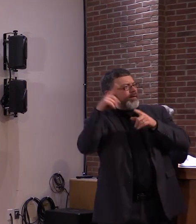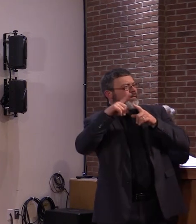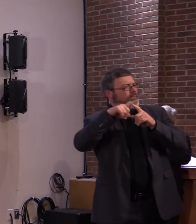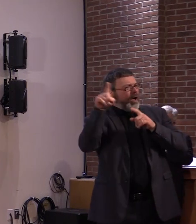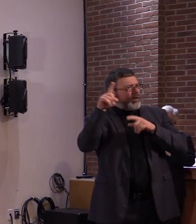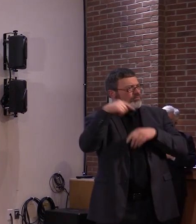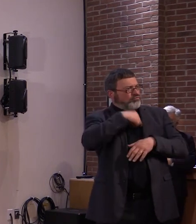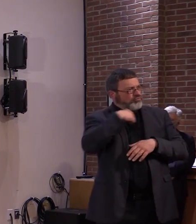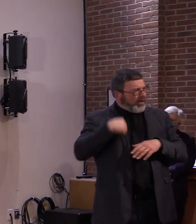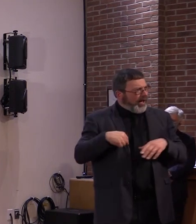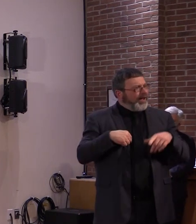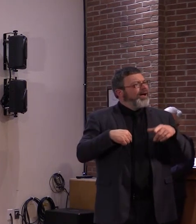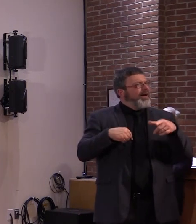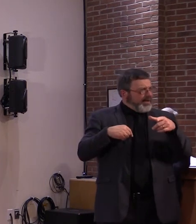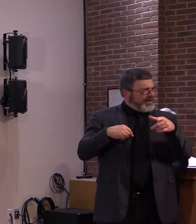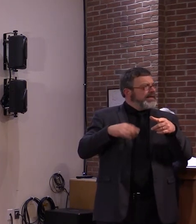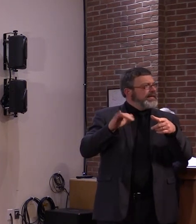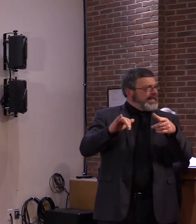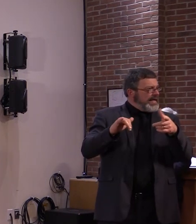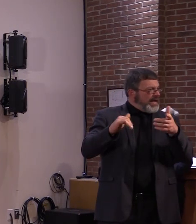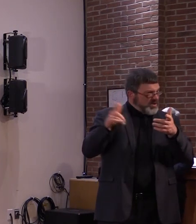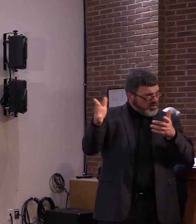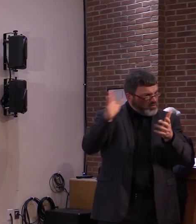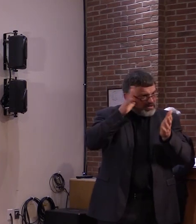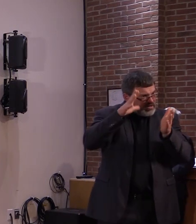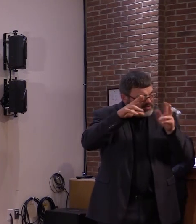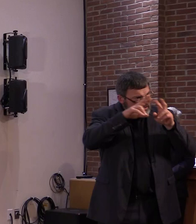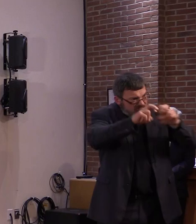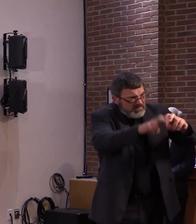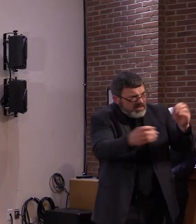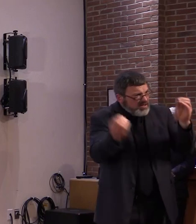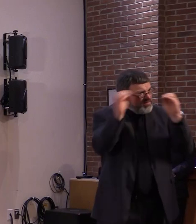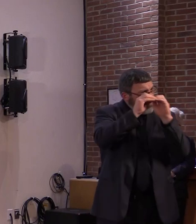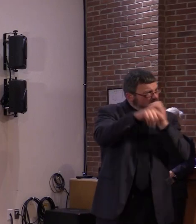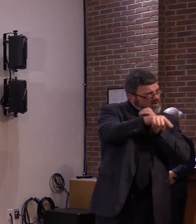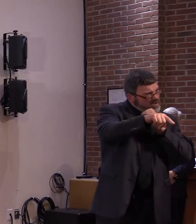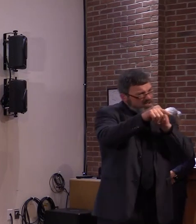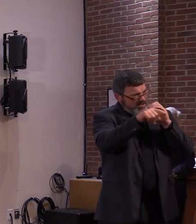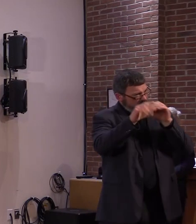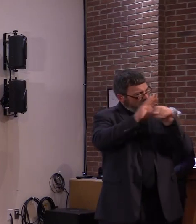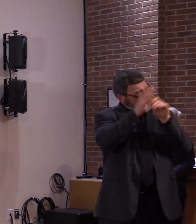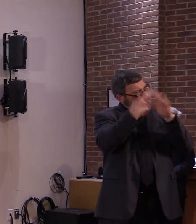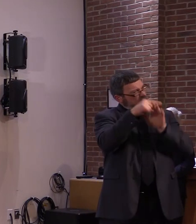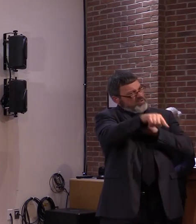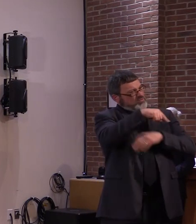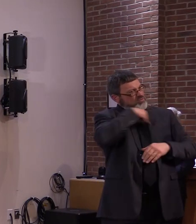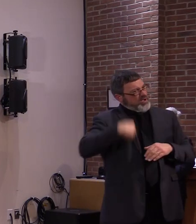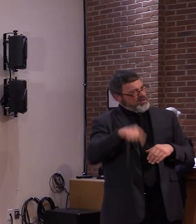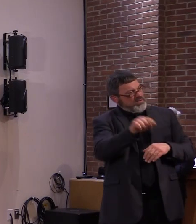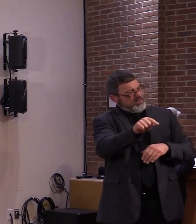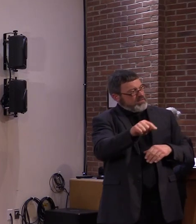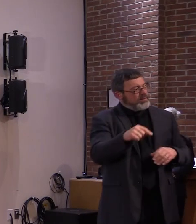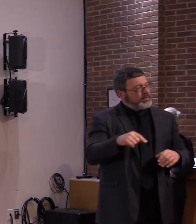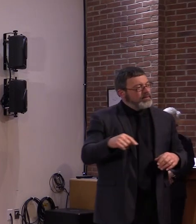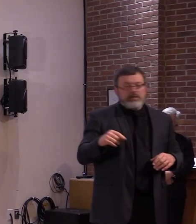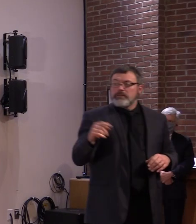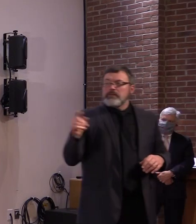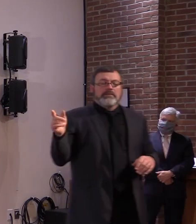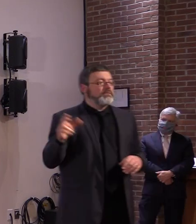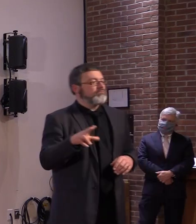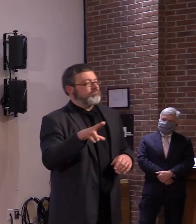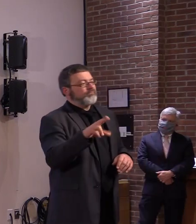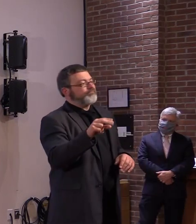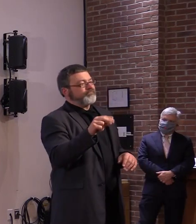Do you think that we should look into that? No, I think what we're recognizing is the conditions of the planet and the conditions